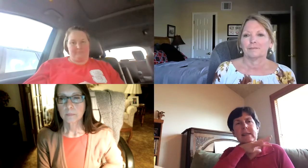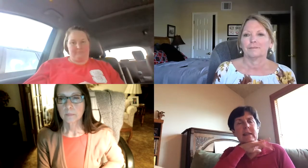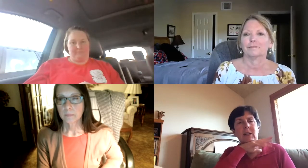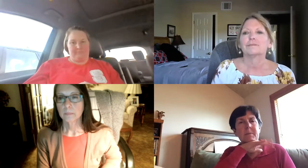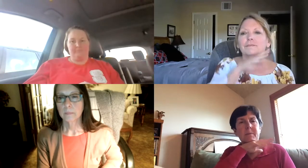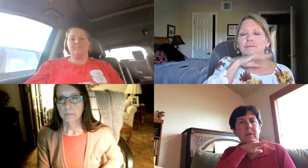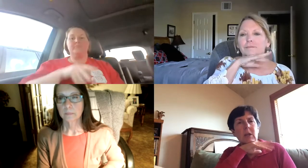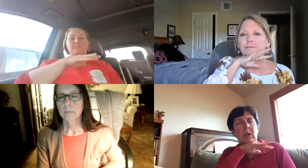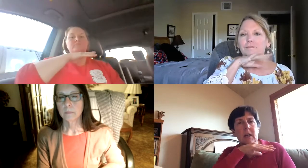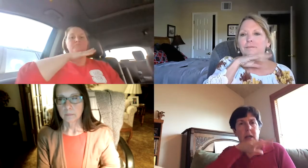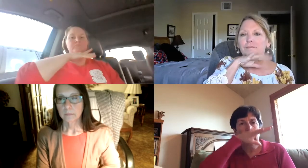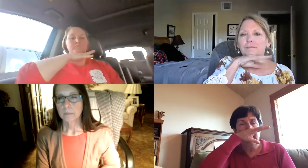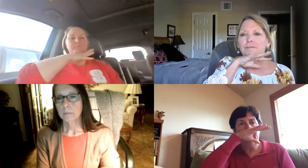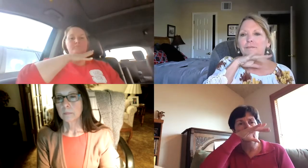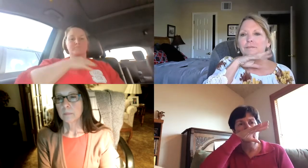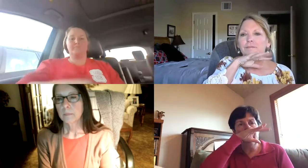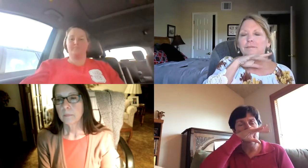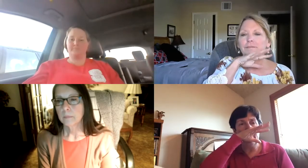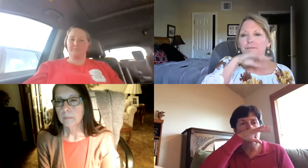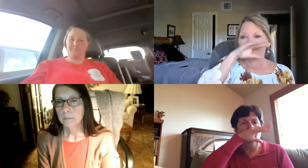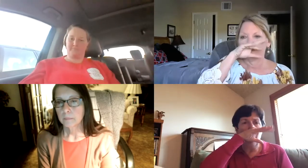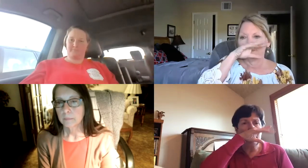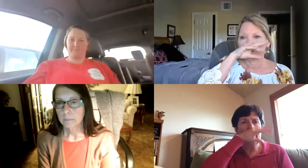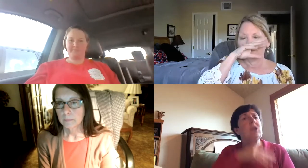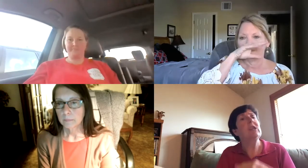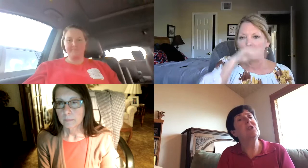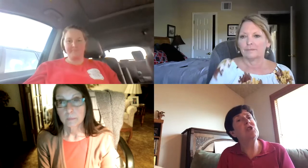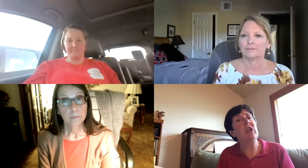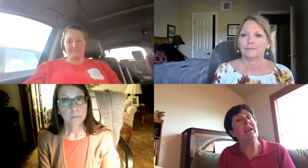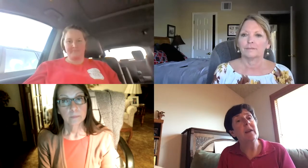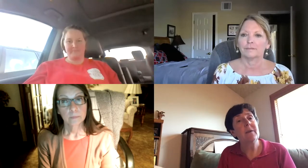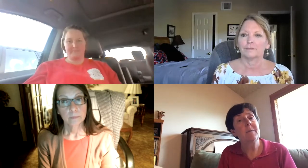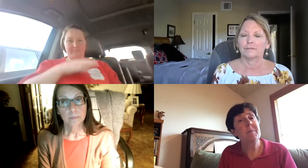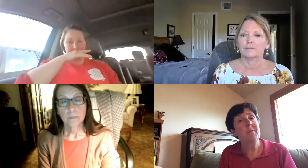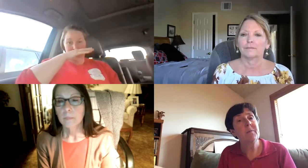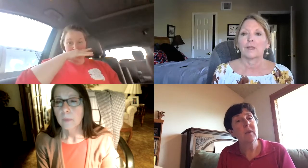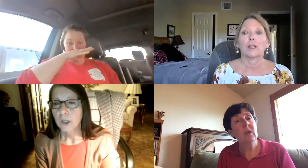dirty is here. If you do it under your nose, it's cheat.